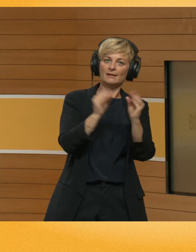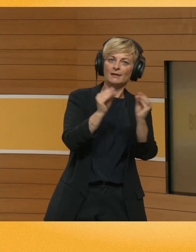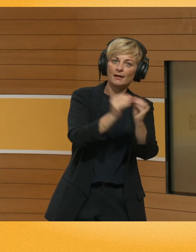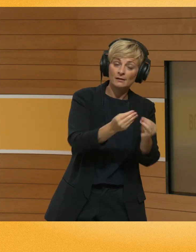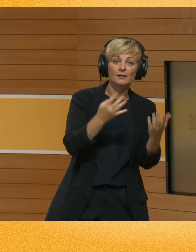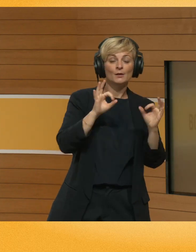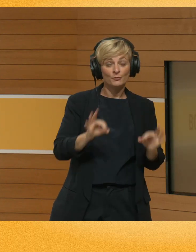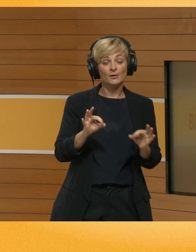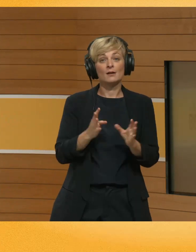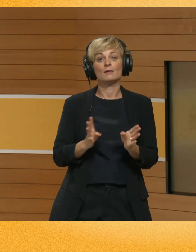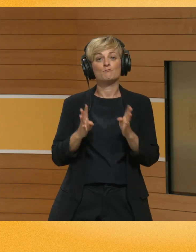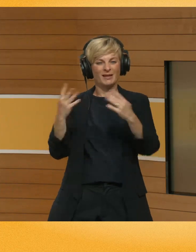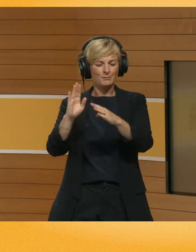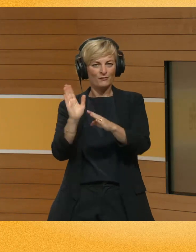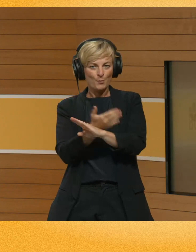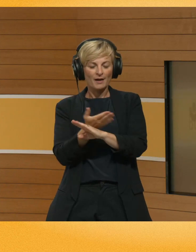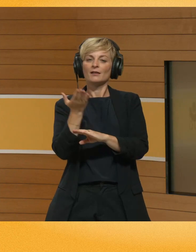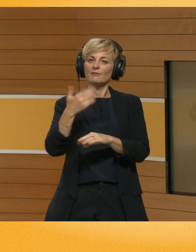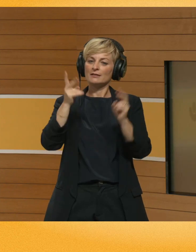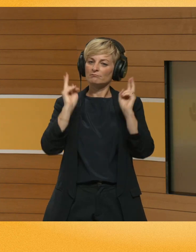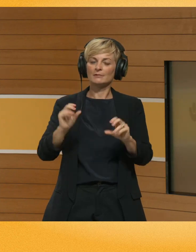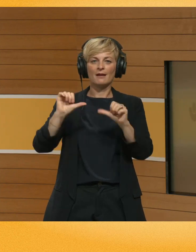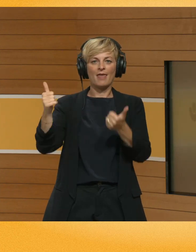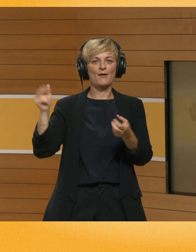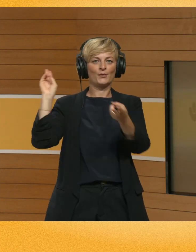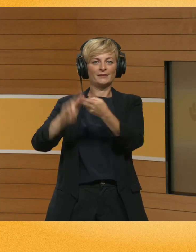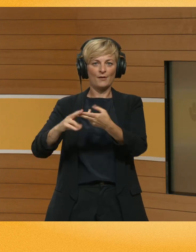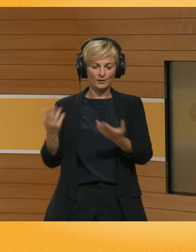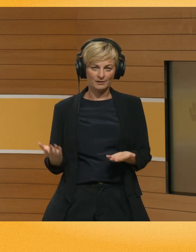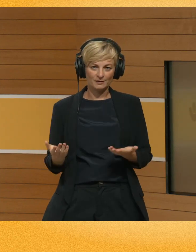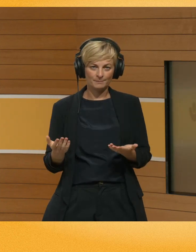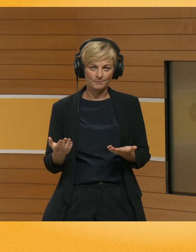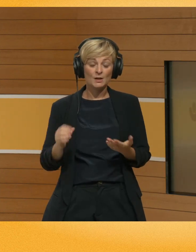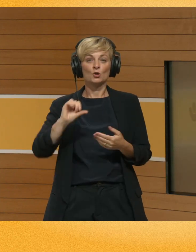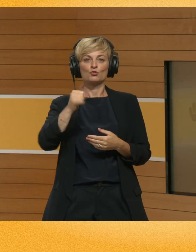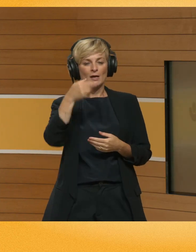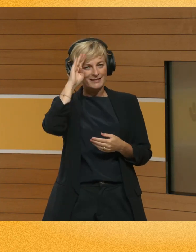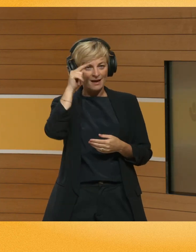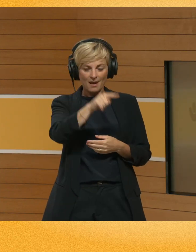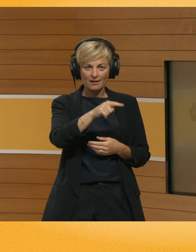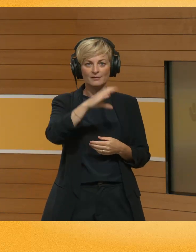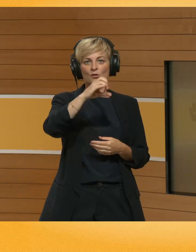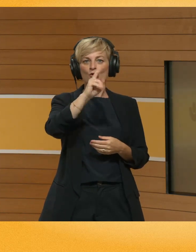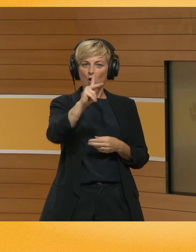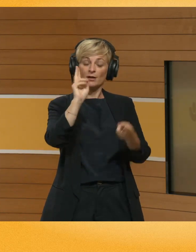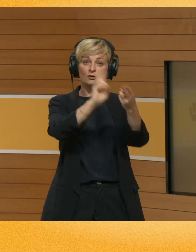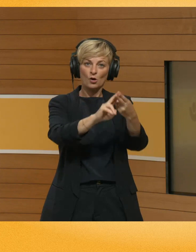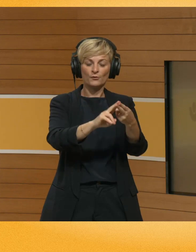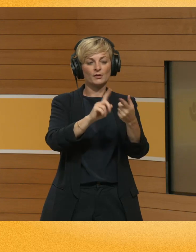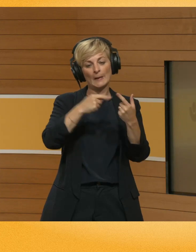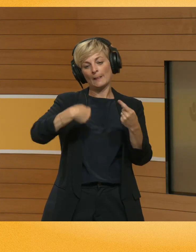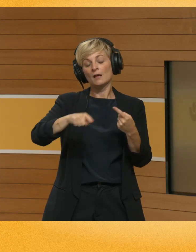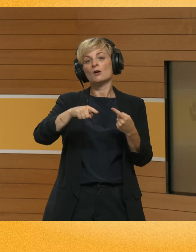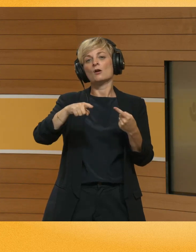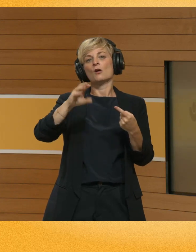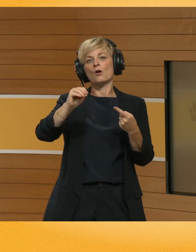the second in Oslo now this year. So they are coming together, they're presenting their work, they're sharing best practices and